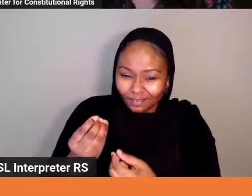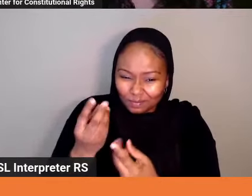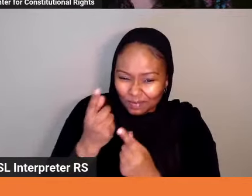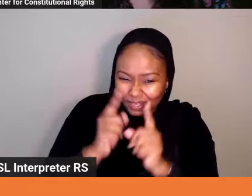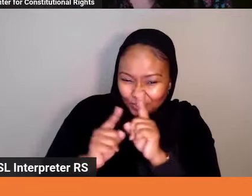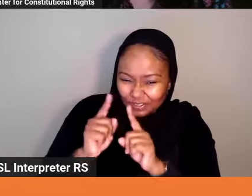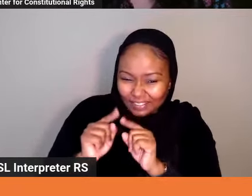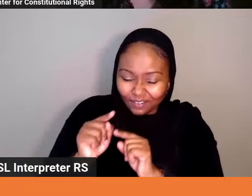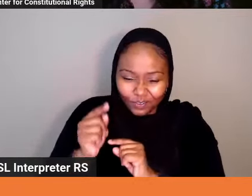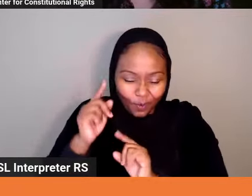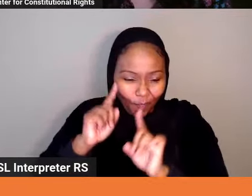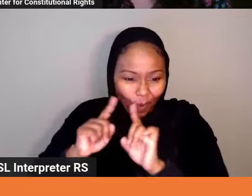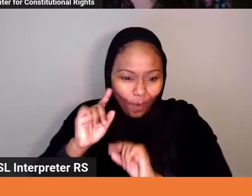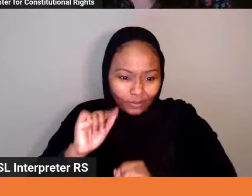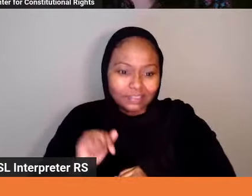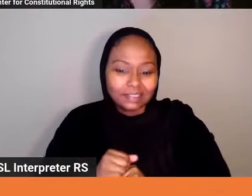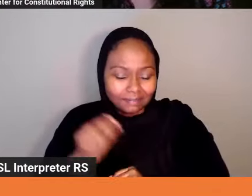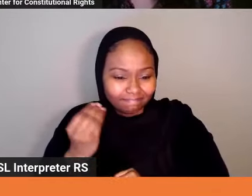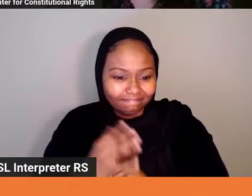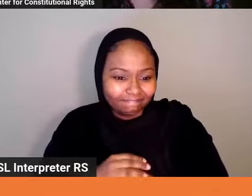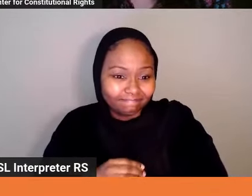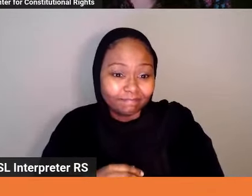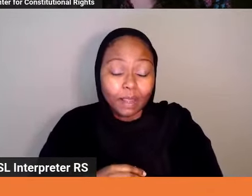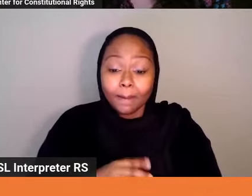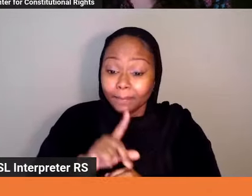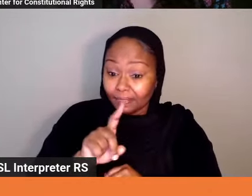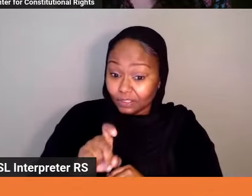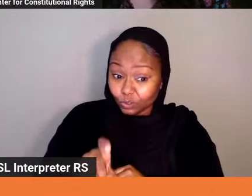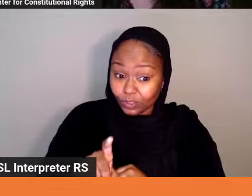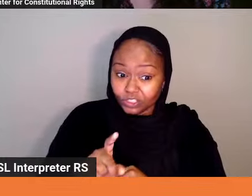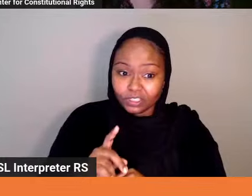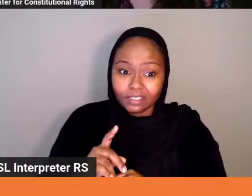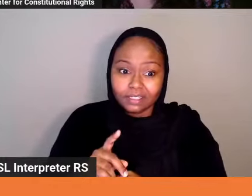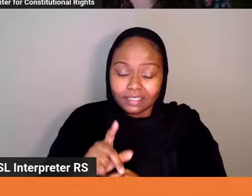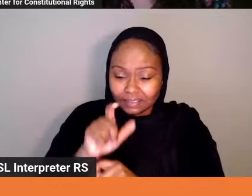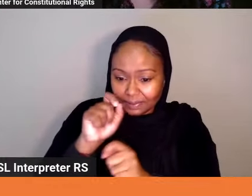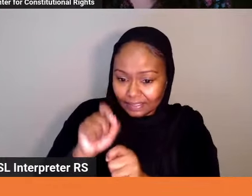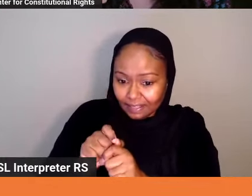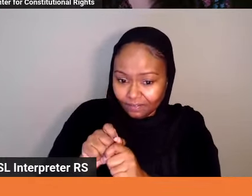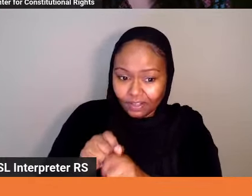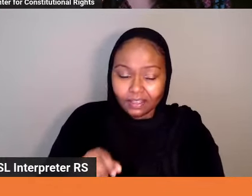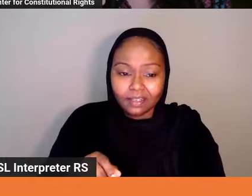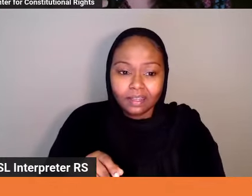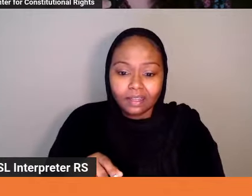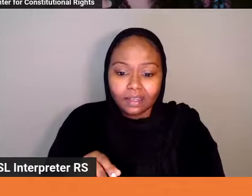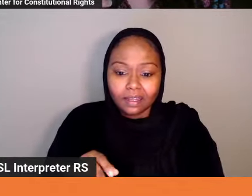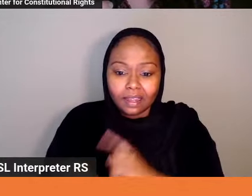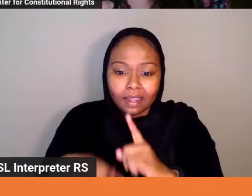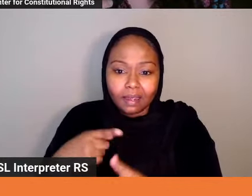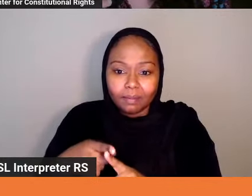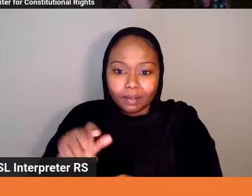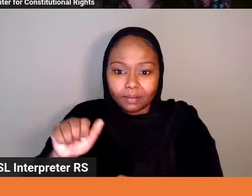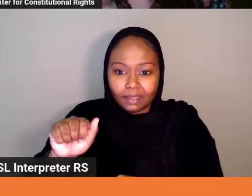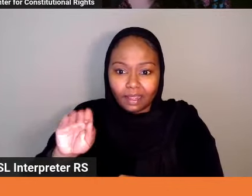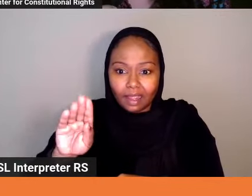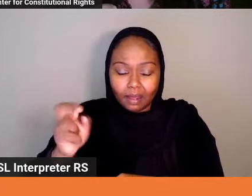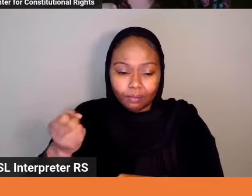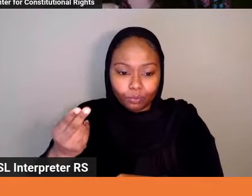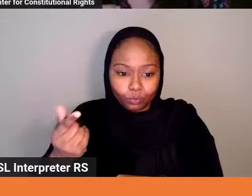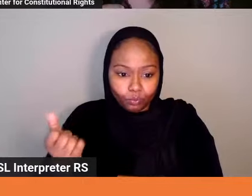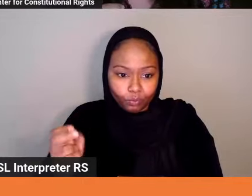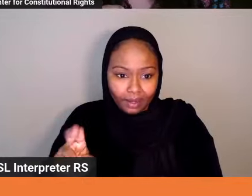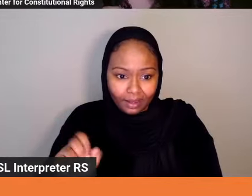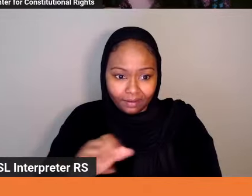some of the through lines. But this question is specifically to bring Abu Ghraib and the US occupation of Iraq